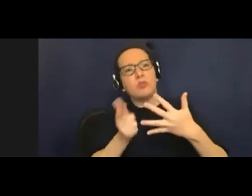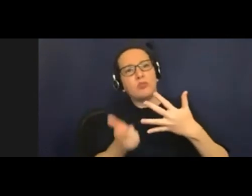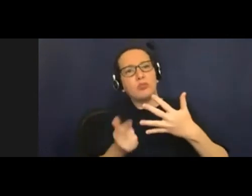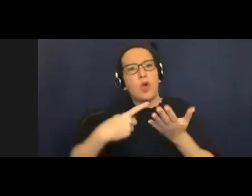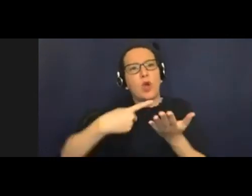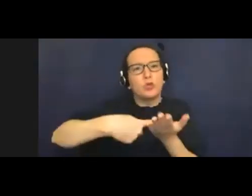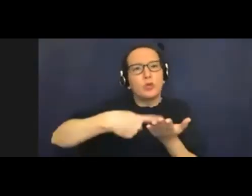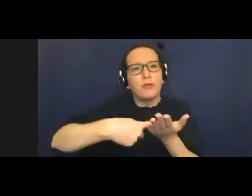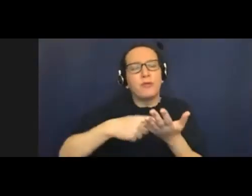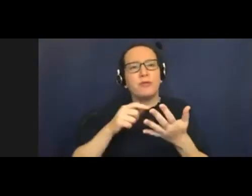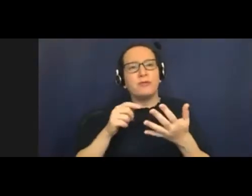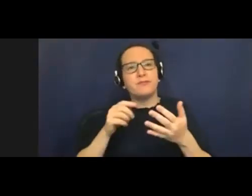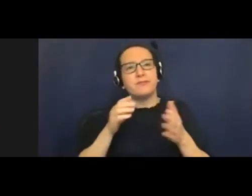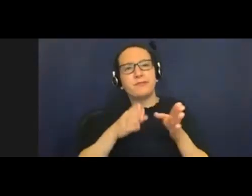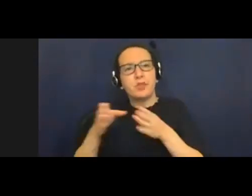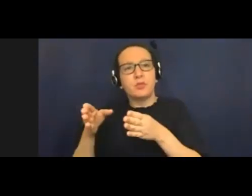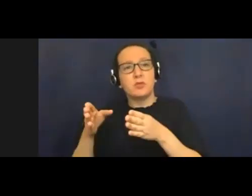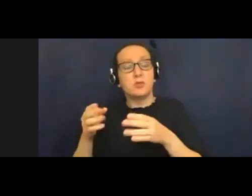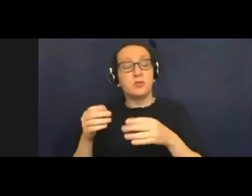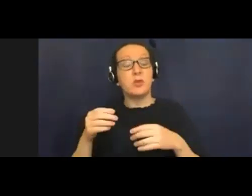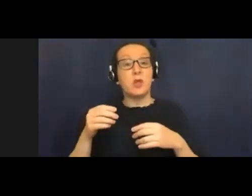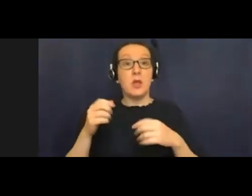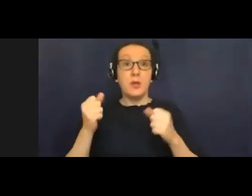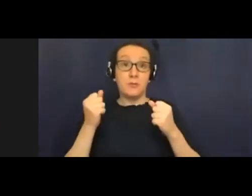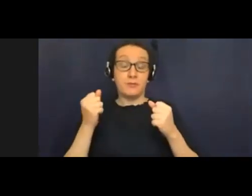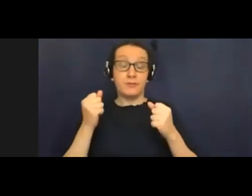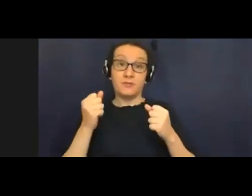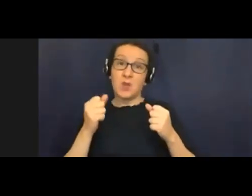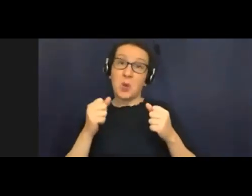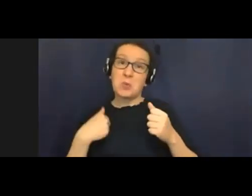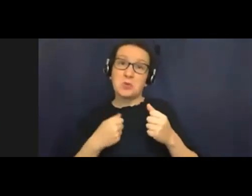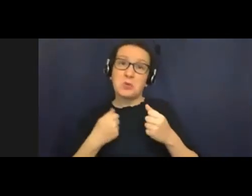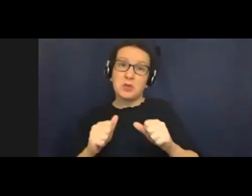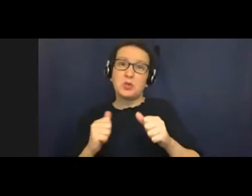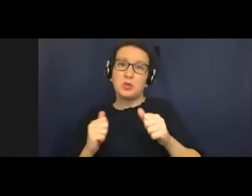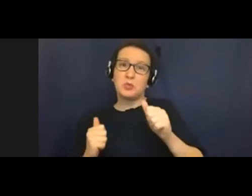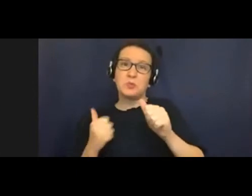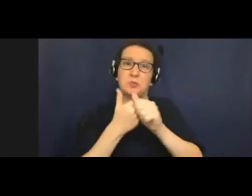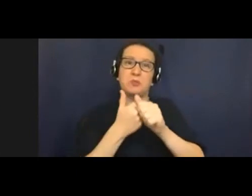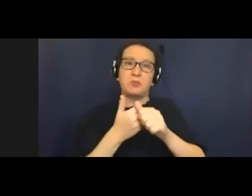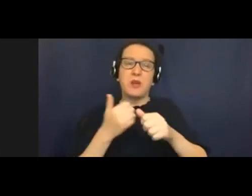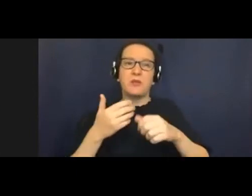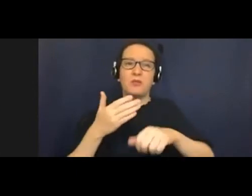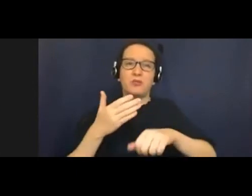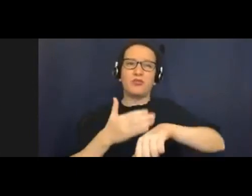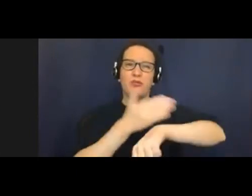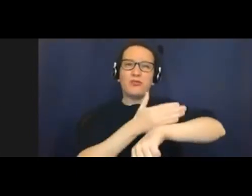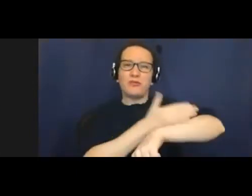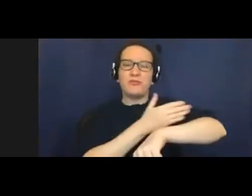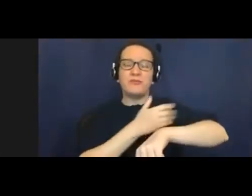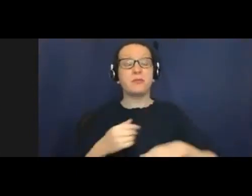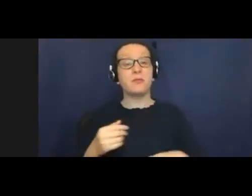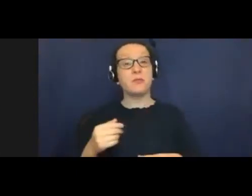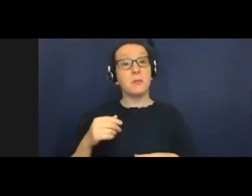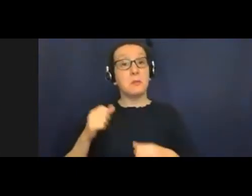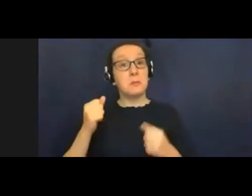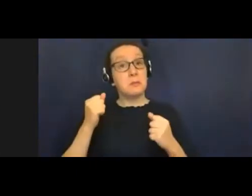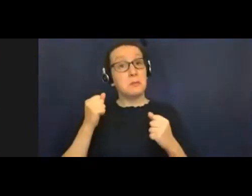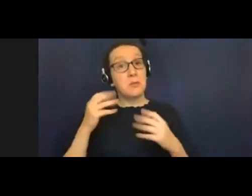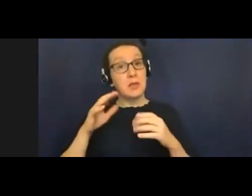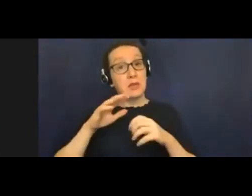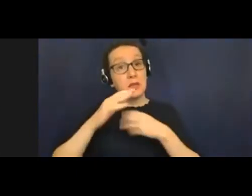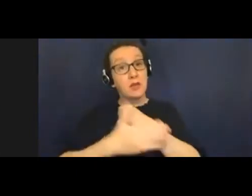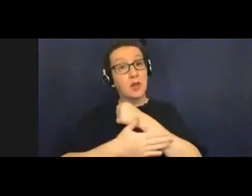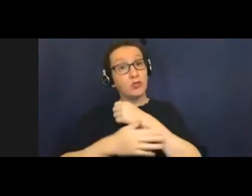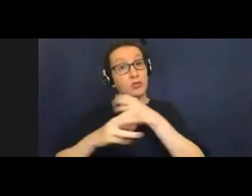example, in many countries around the world, because of the pandemic and fears about showing up to vote in person, countries are exploring